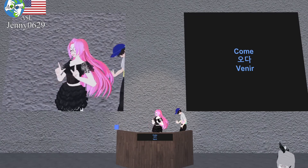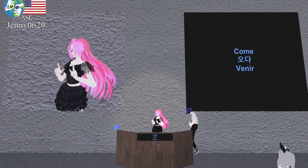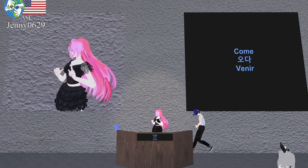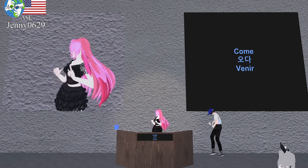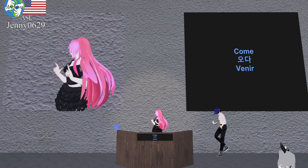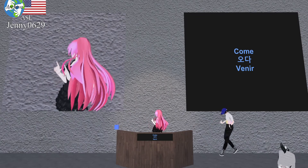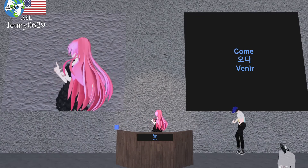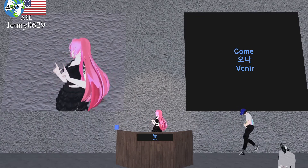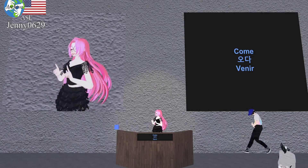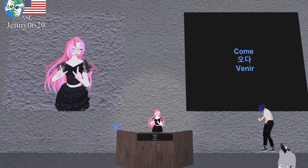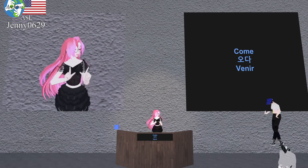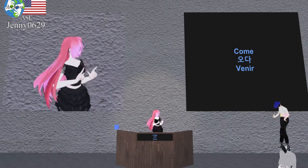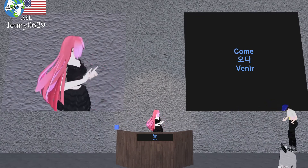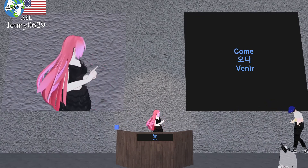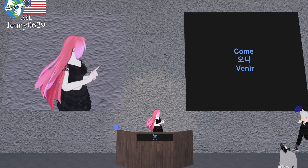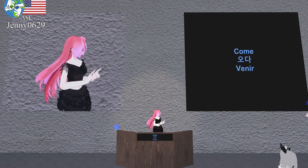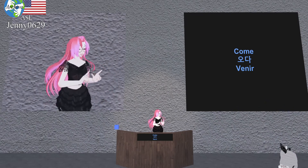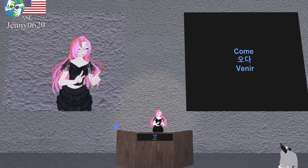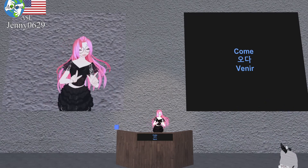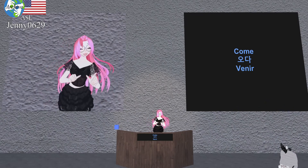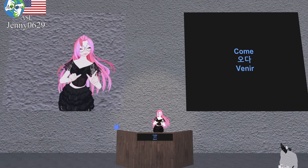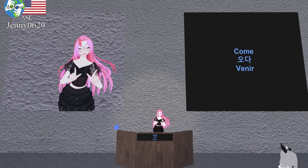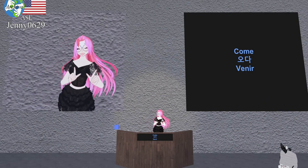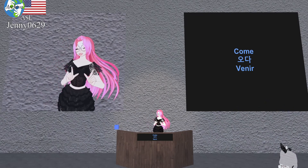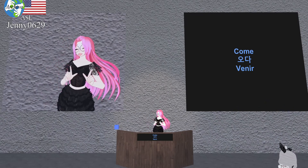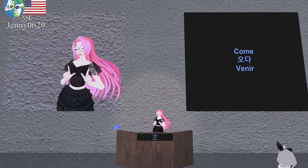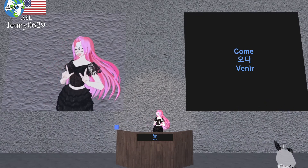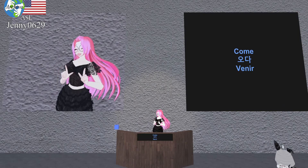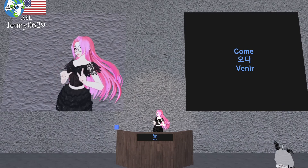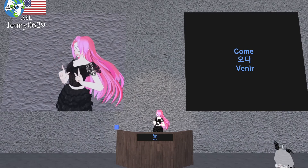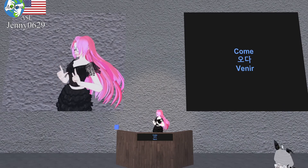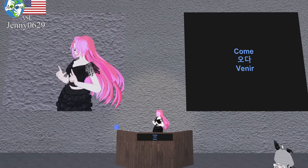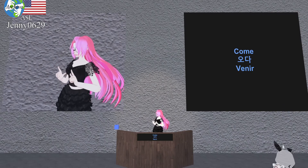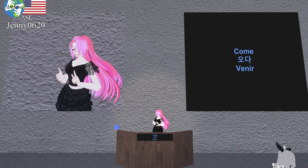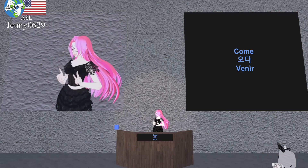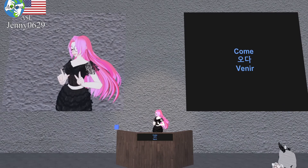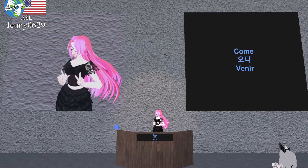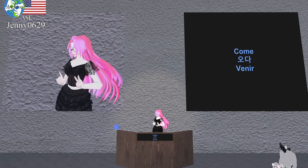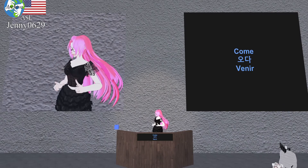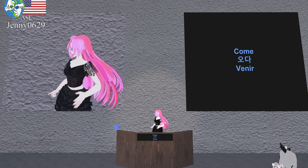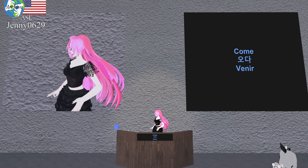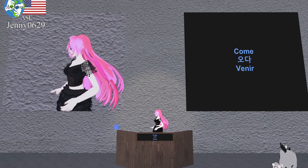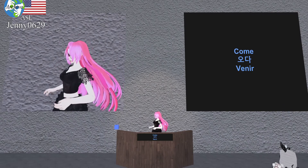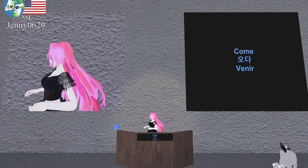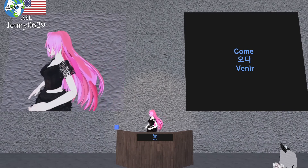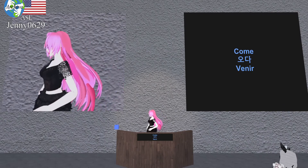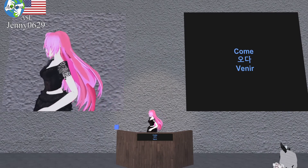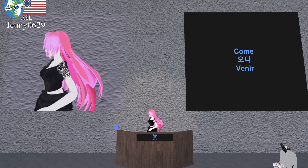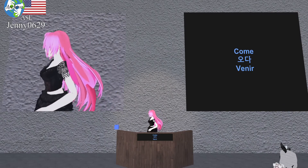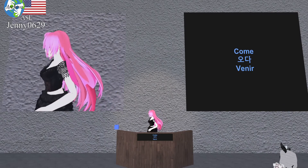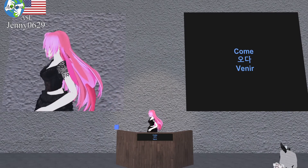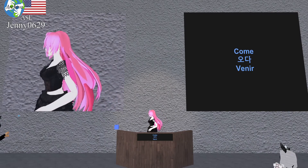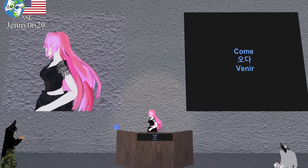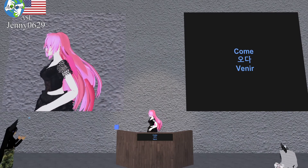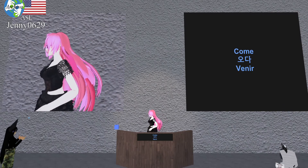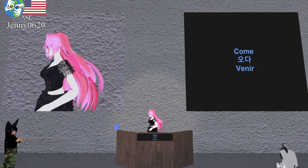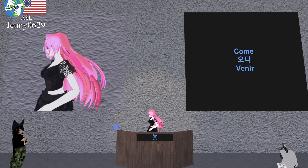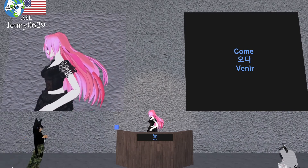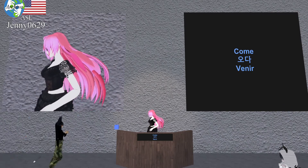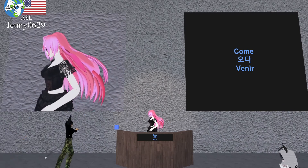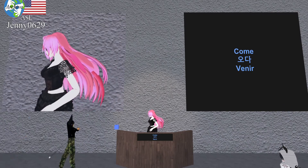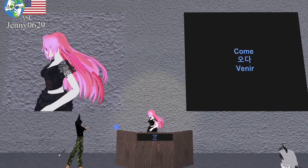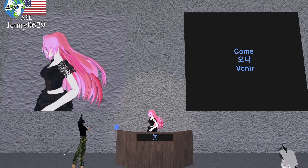picture. Bye, Longa. Okay. Let's see. Any questions at all? Oh, what's up, Earth? You'll be the last question for the